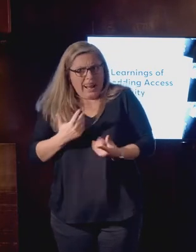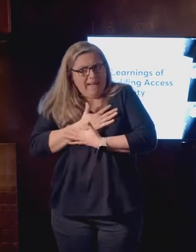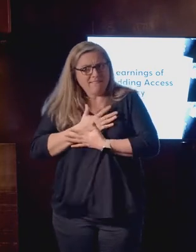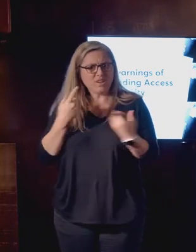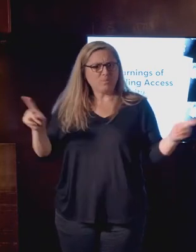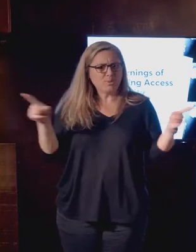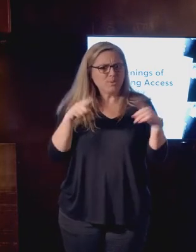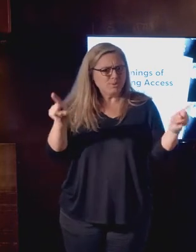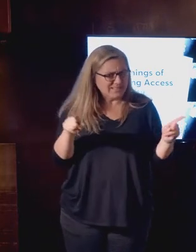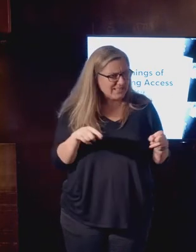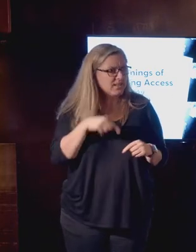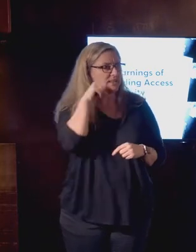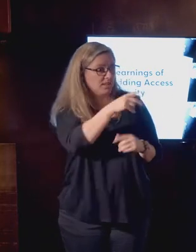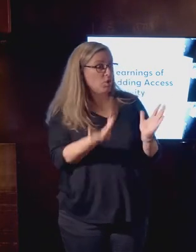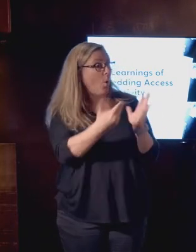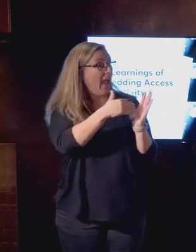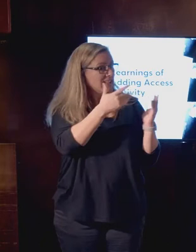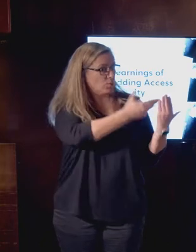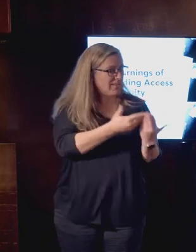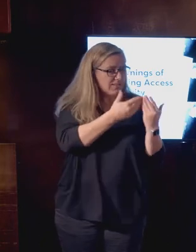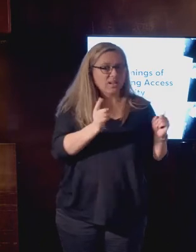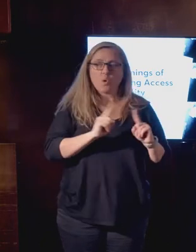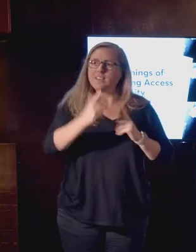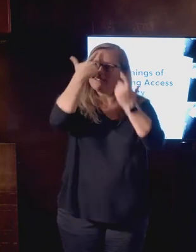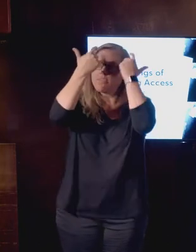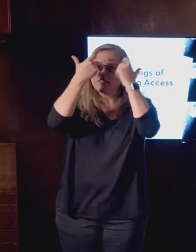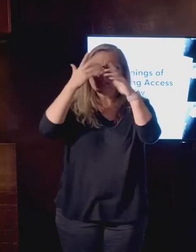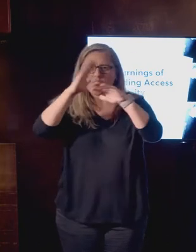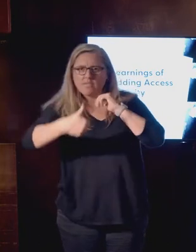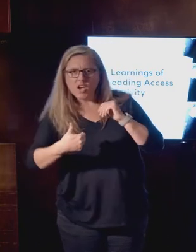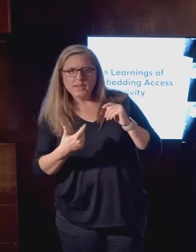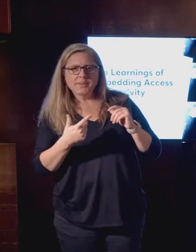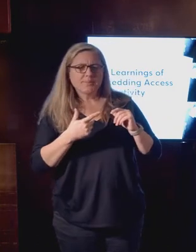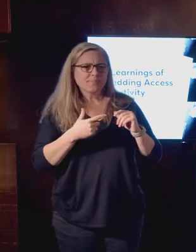guess, you know, adding on to that study, that idea about